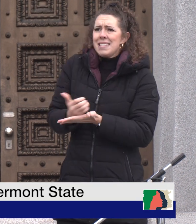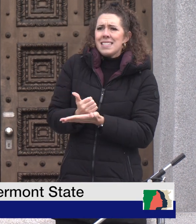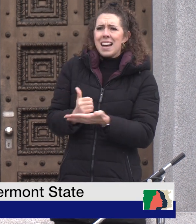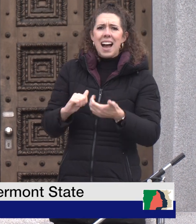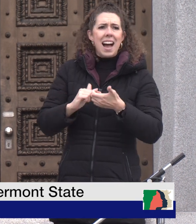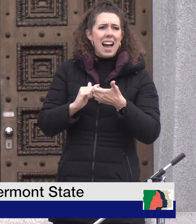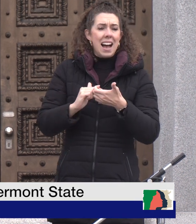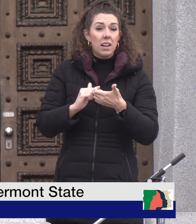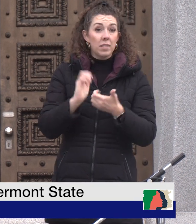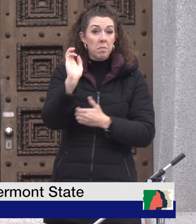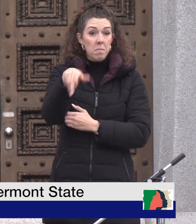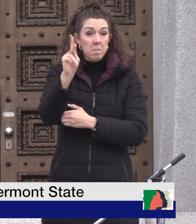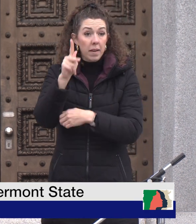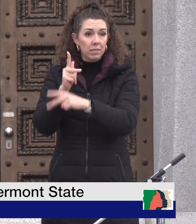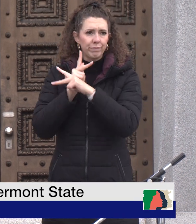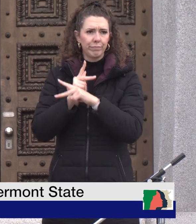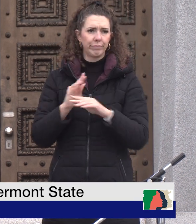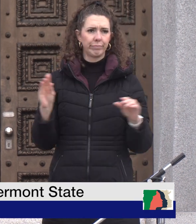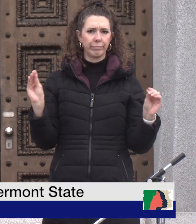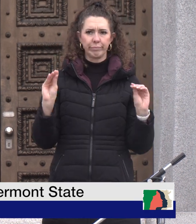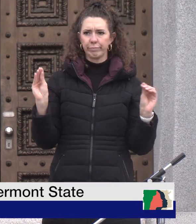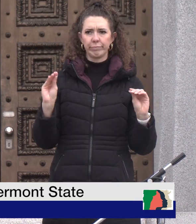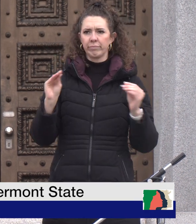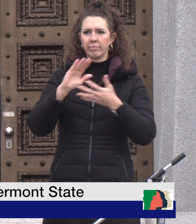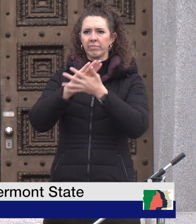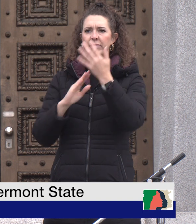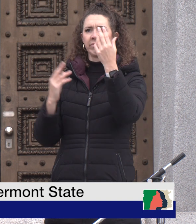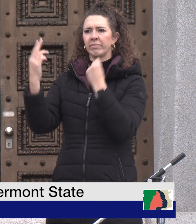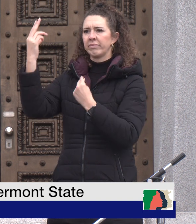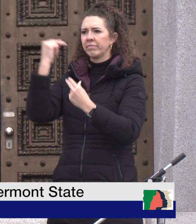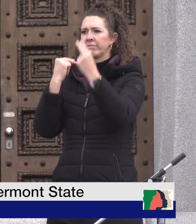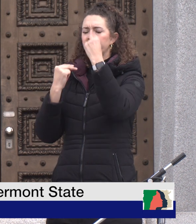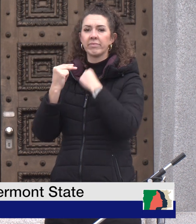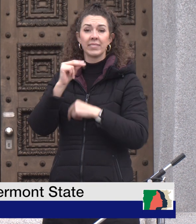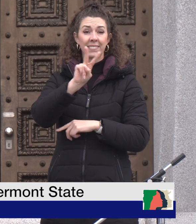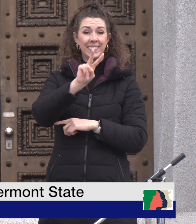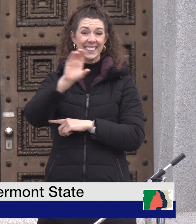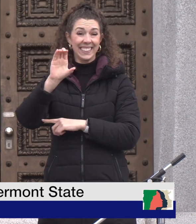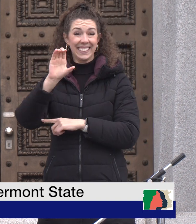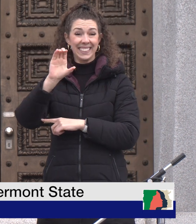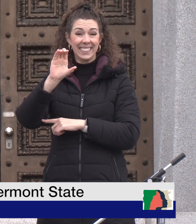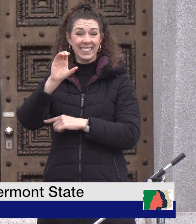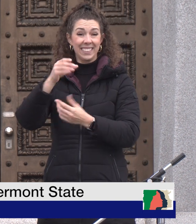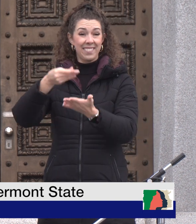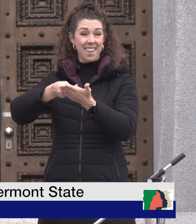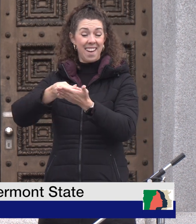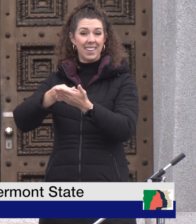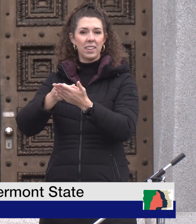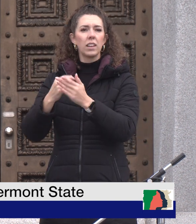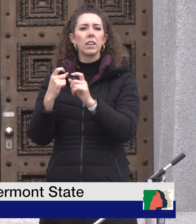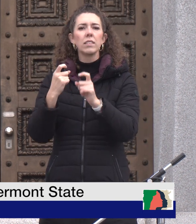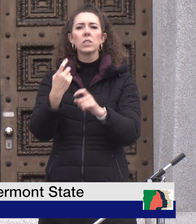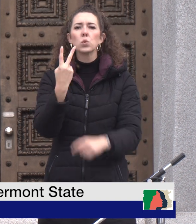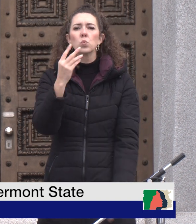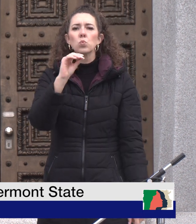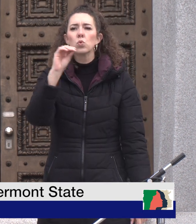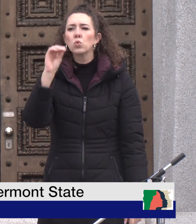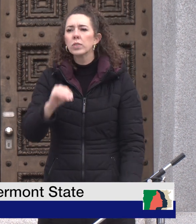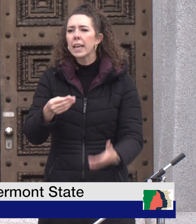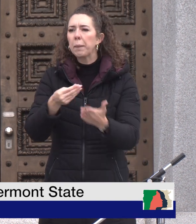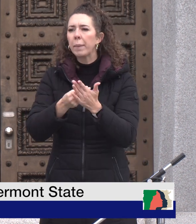can't get it from banks and other means. VC funds give only 2% of their money to